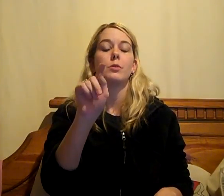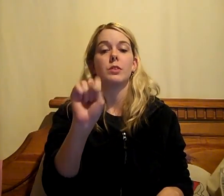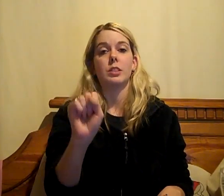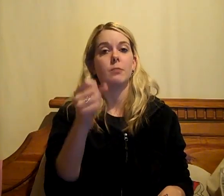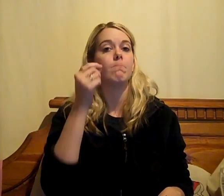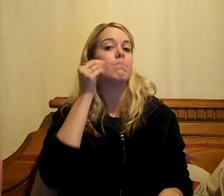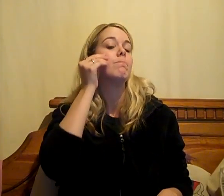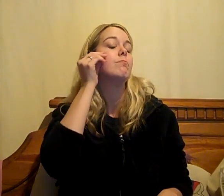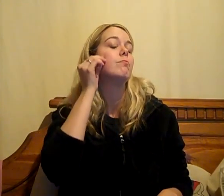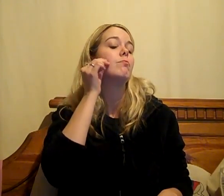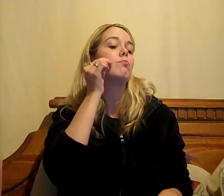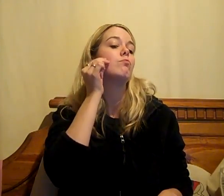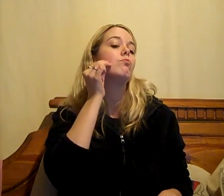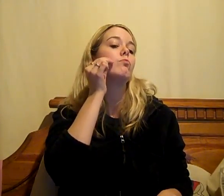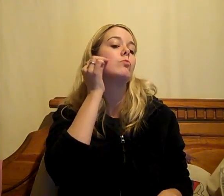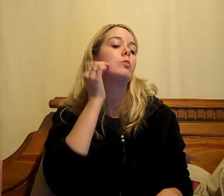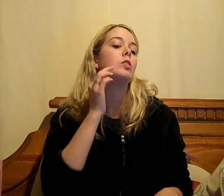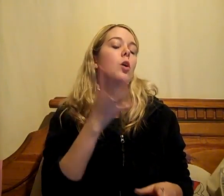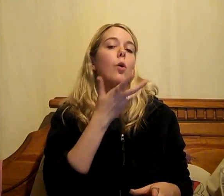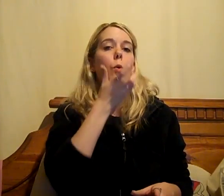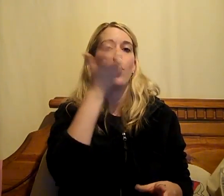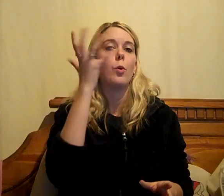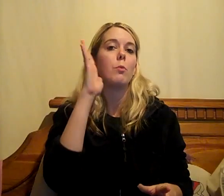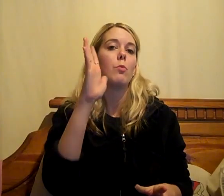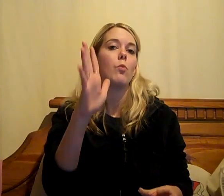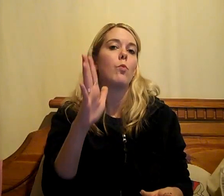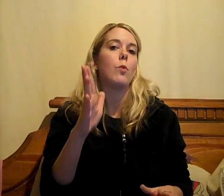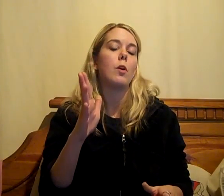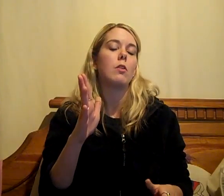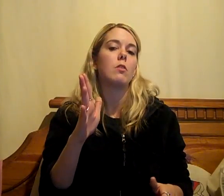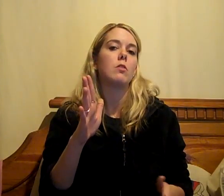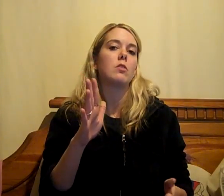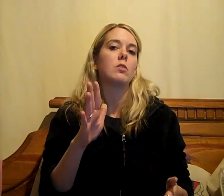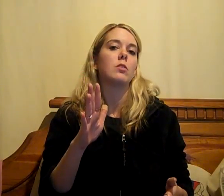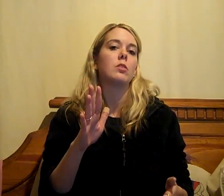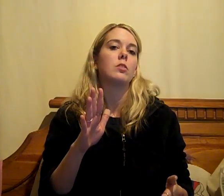once it's like on, starts to blend and look a little more